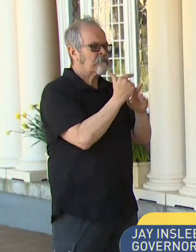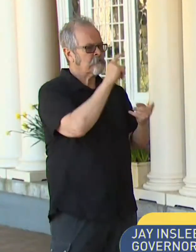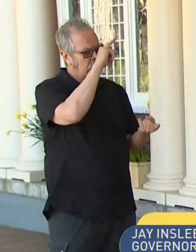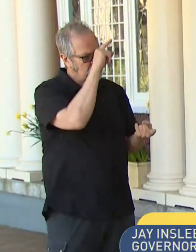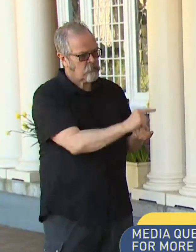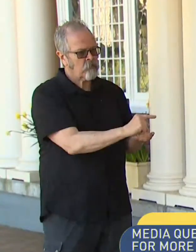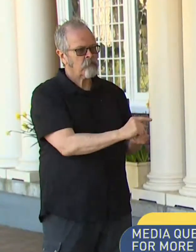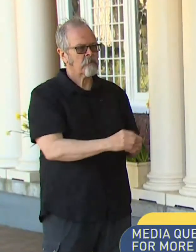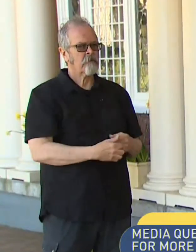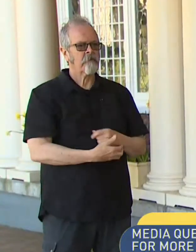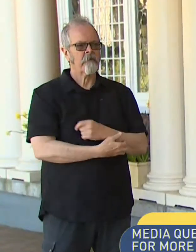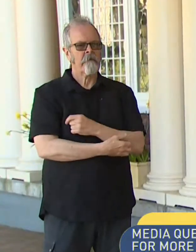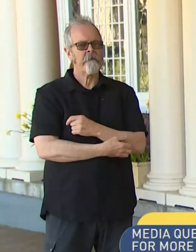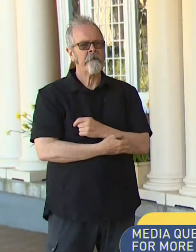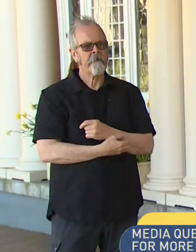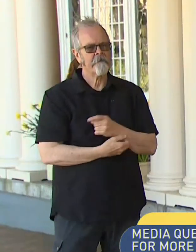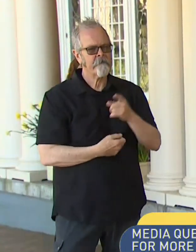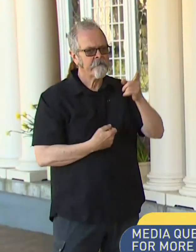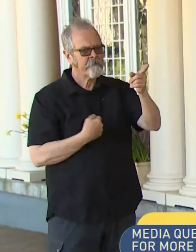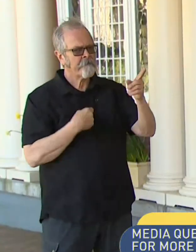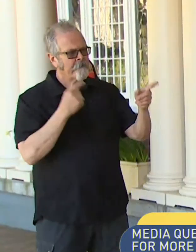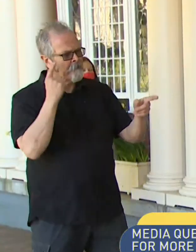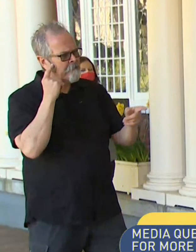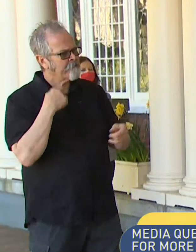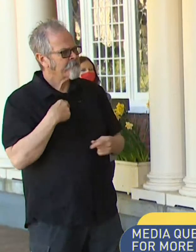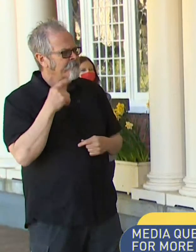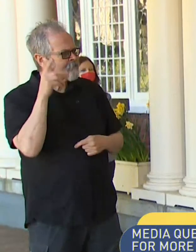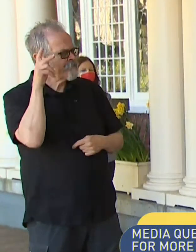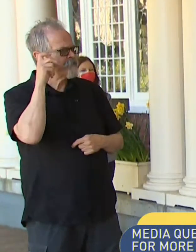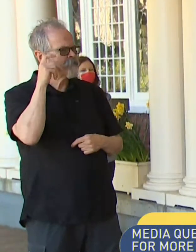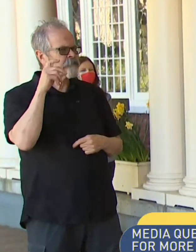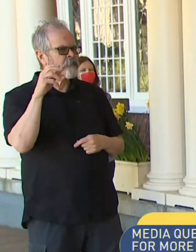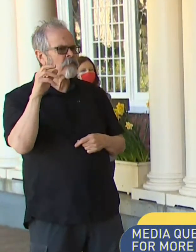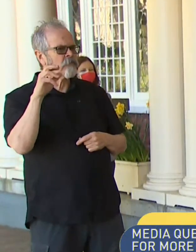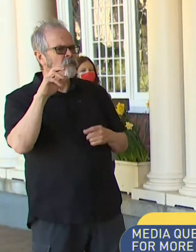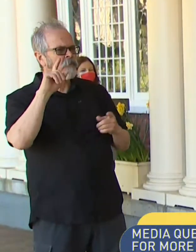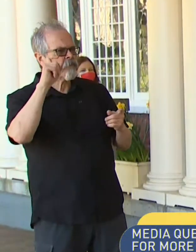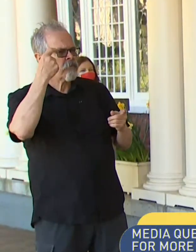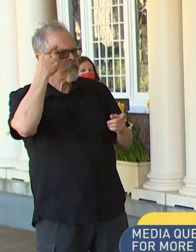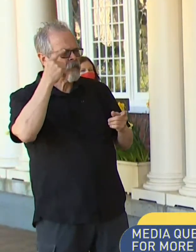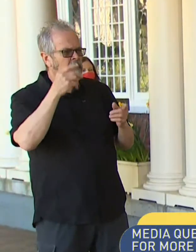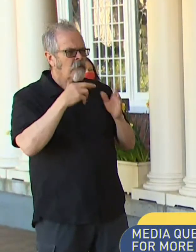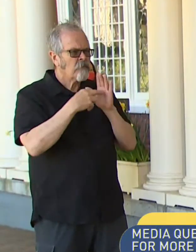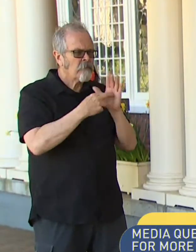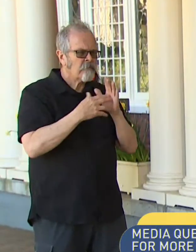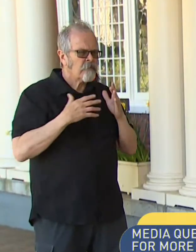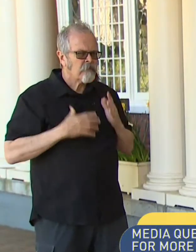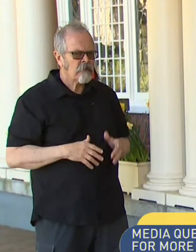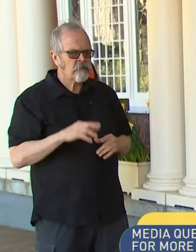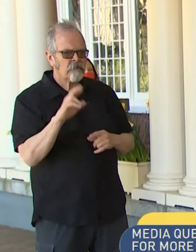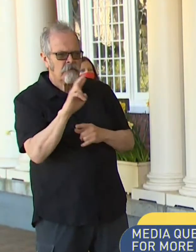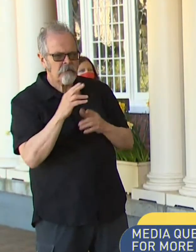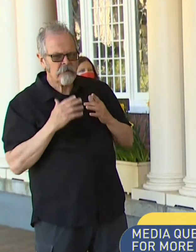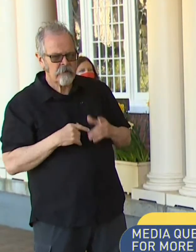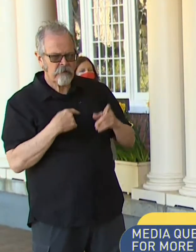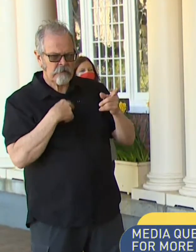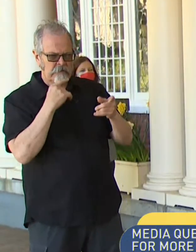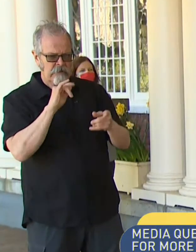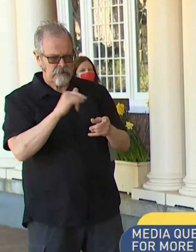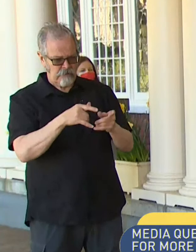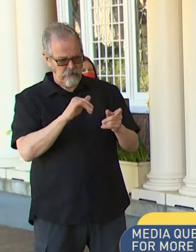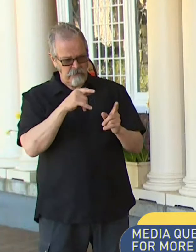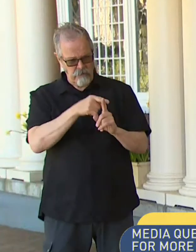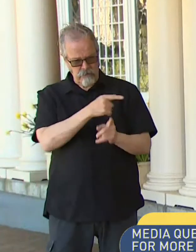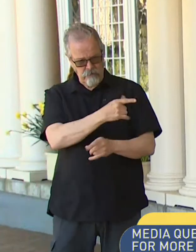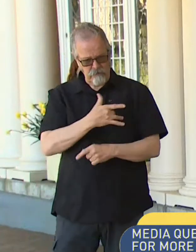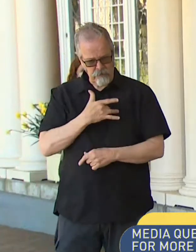heard the Republicans are calling for action on executive powers. At this point, do you feel that the legislators should have more